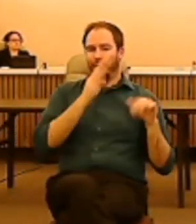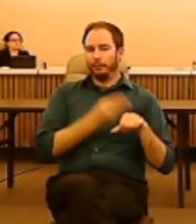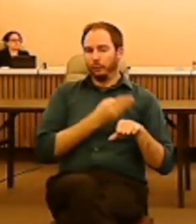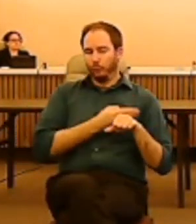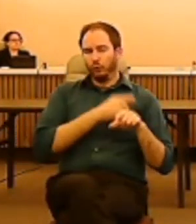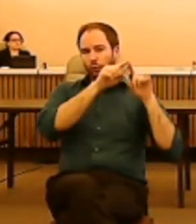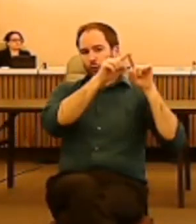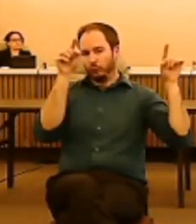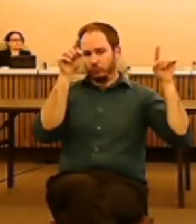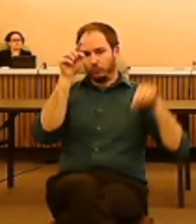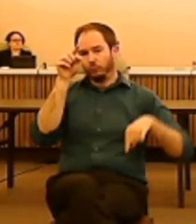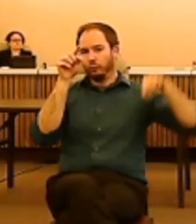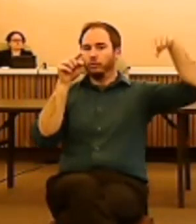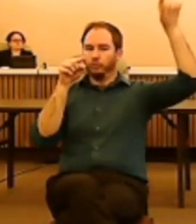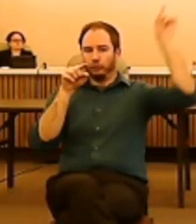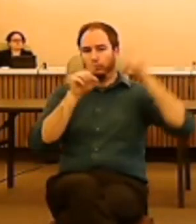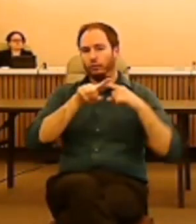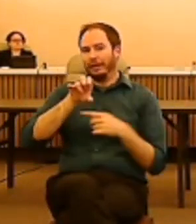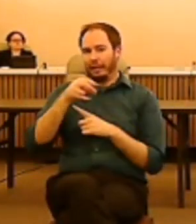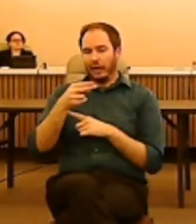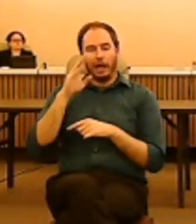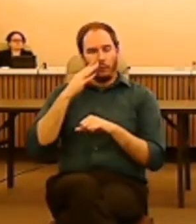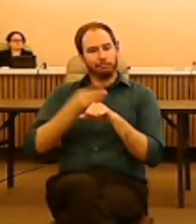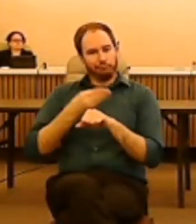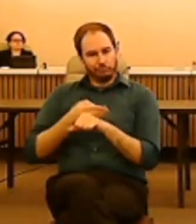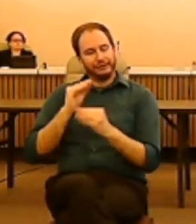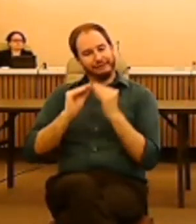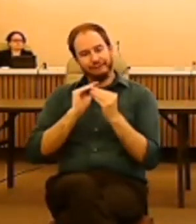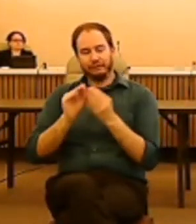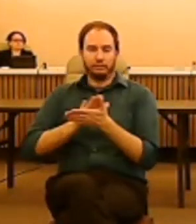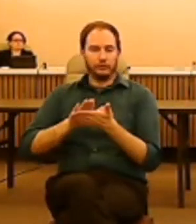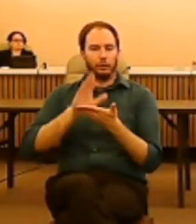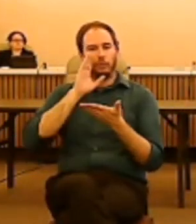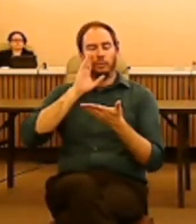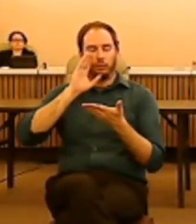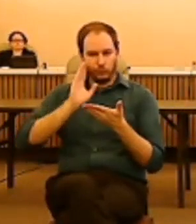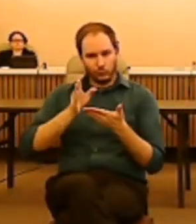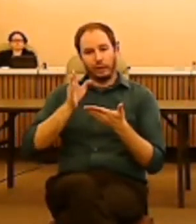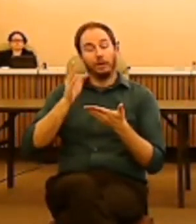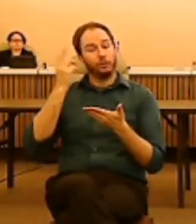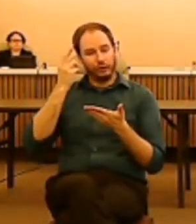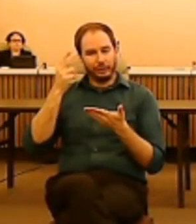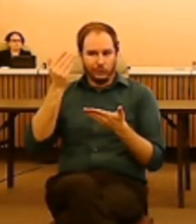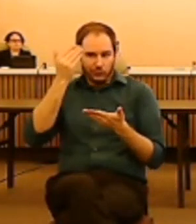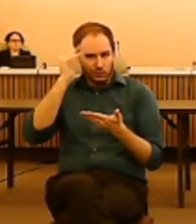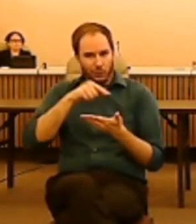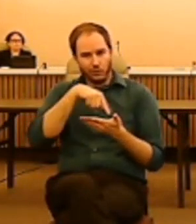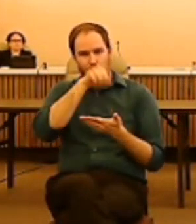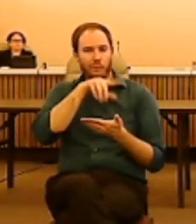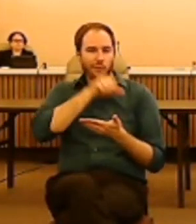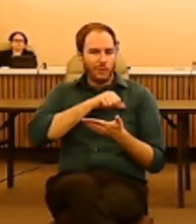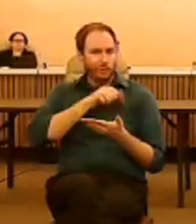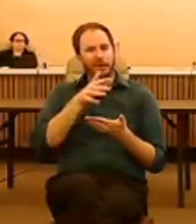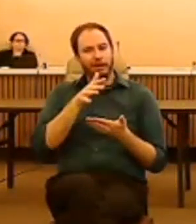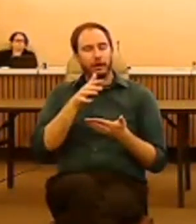Erie Station up to Lehigh Station. They're actually going to be making improvements and fix those intersections because they understand that,